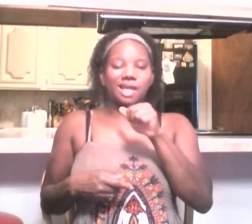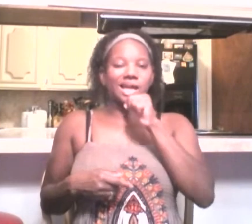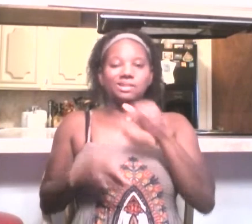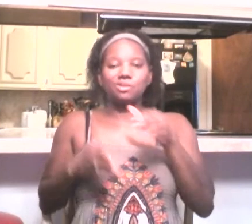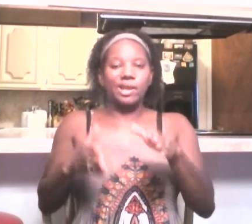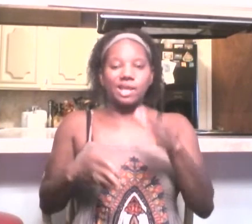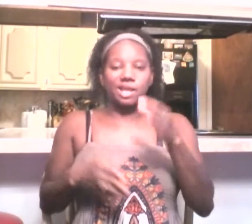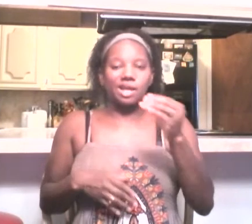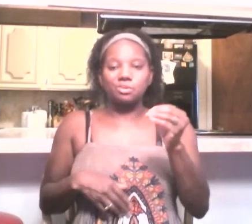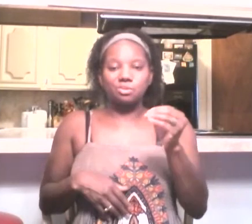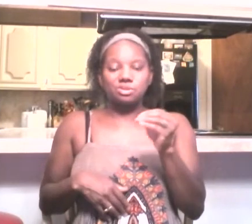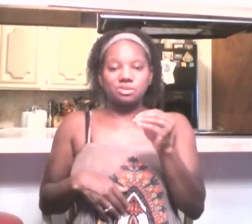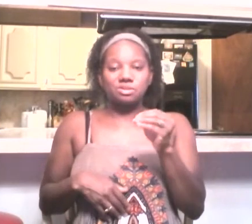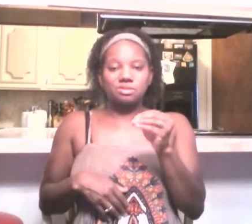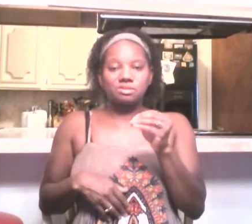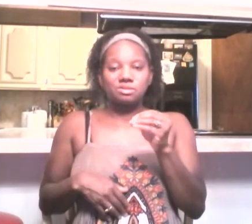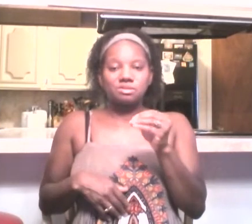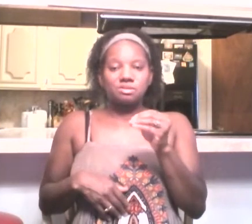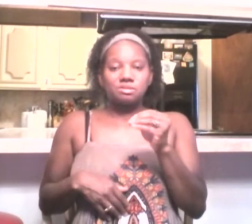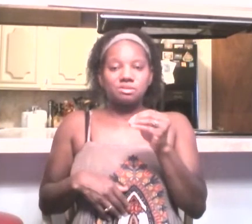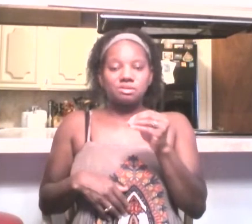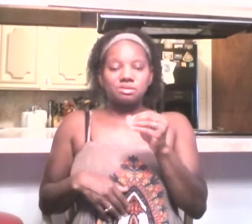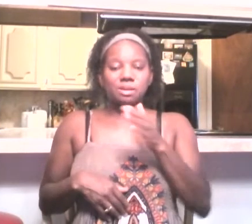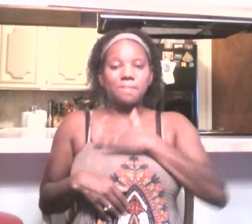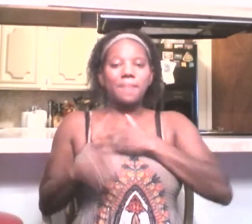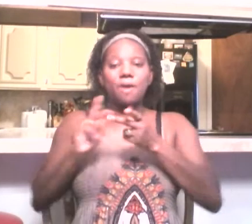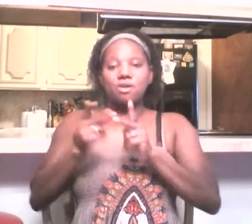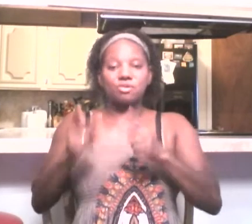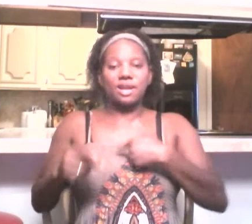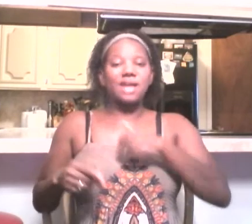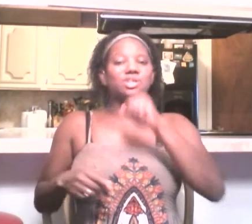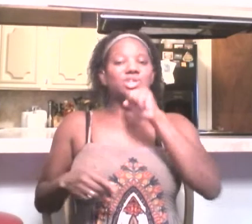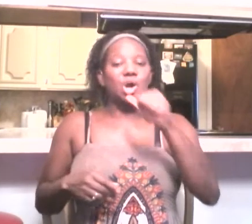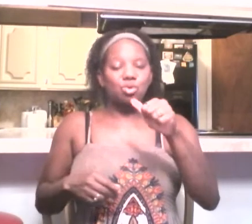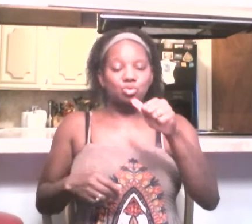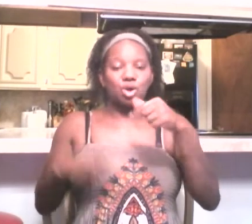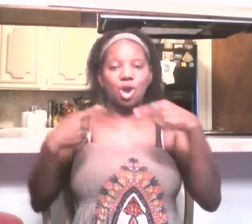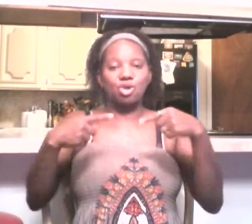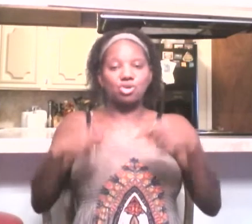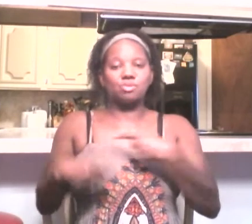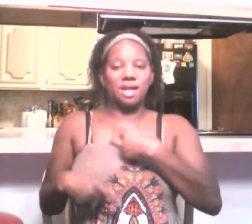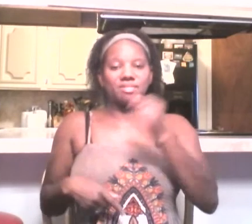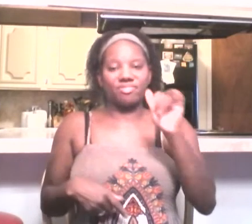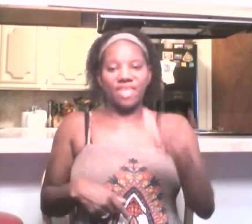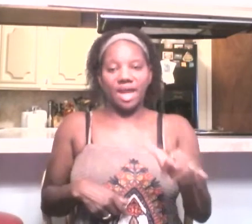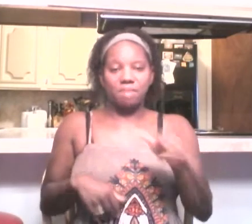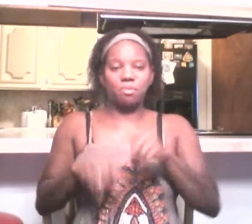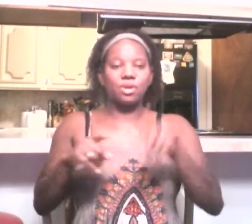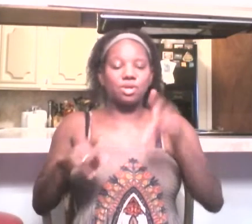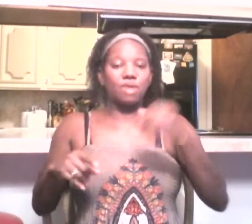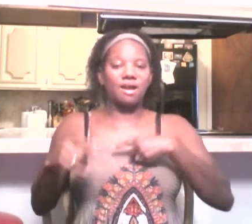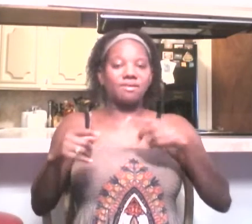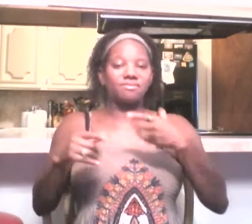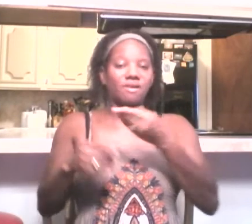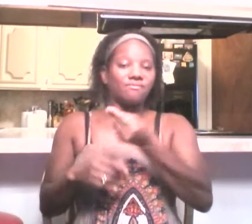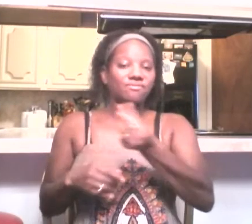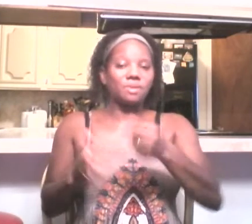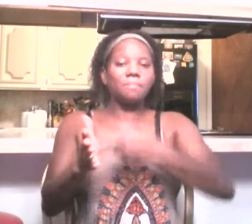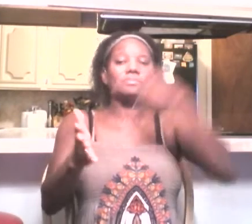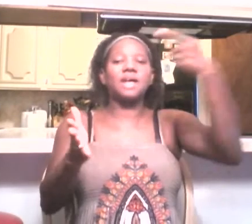that's not the way it goes. See, my partner and I don't argue like that, but we do have